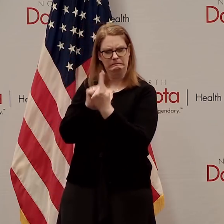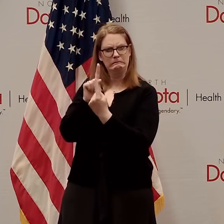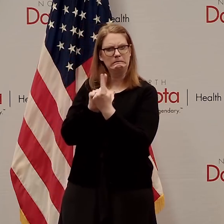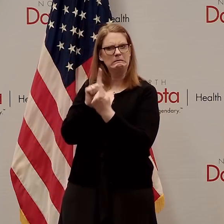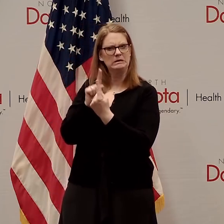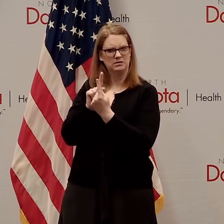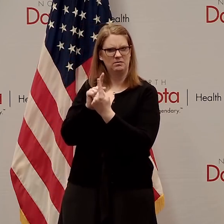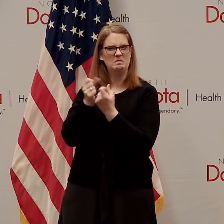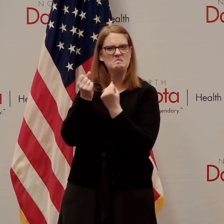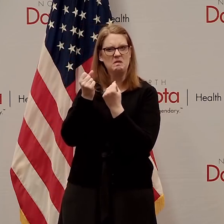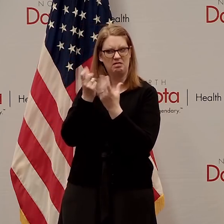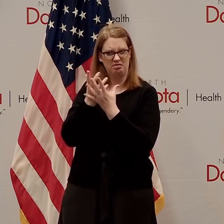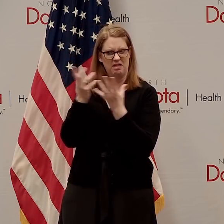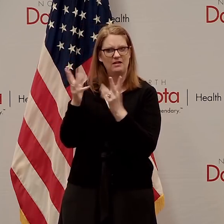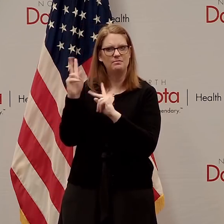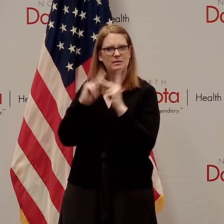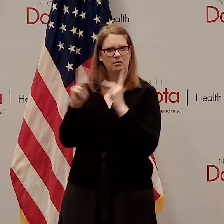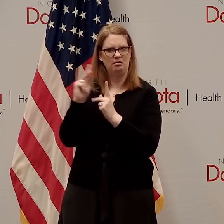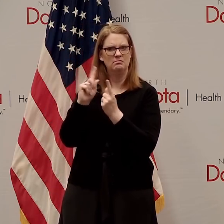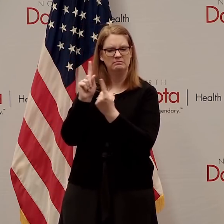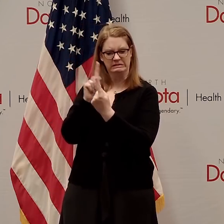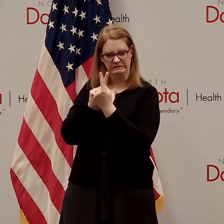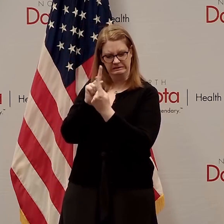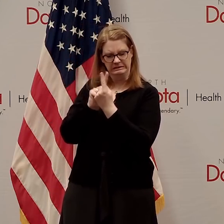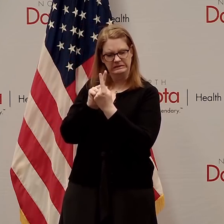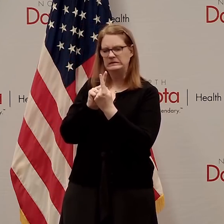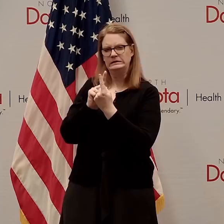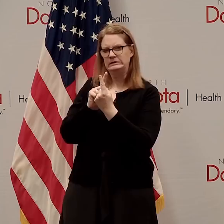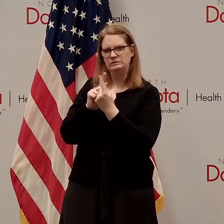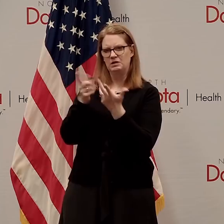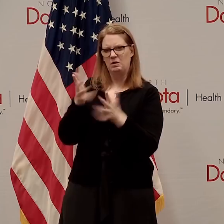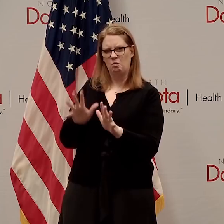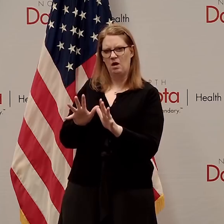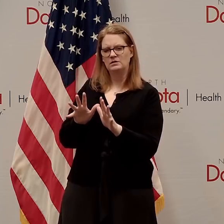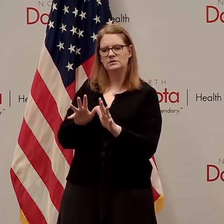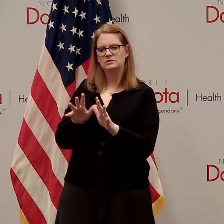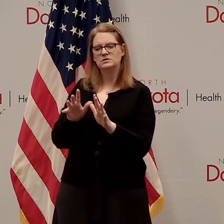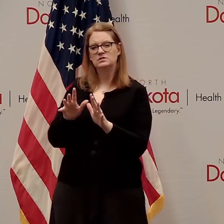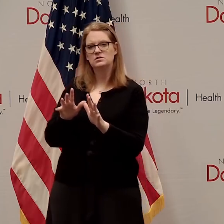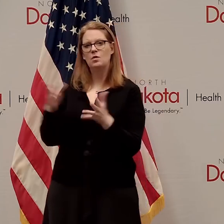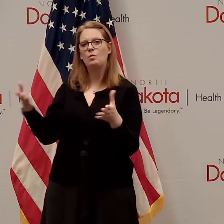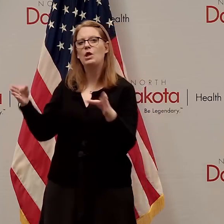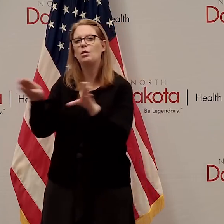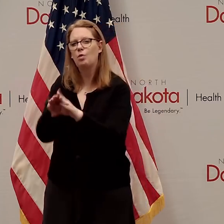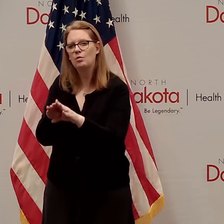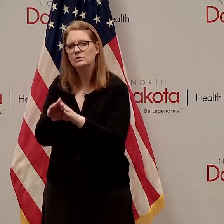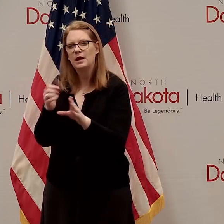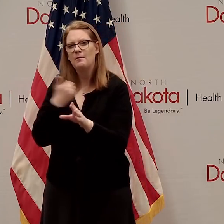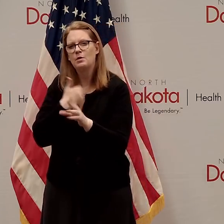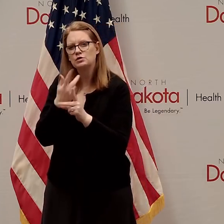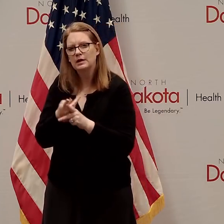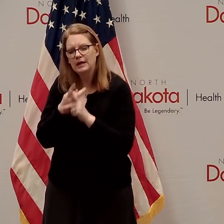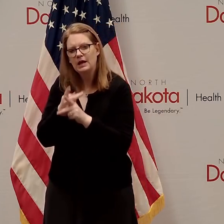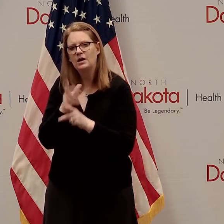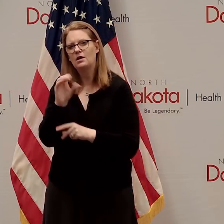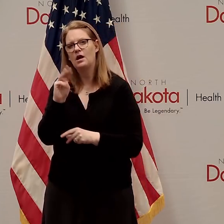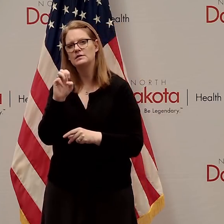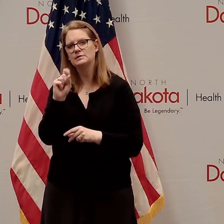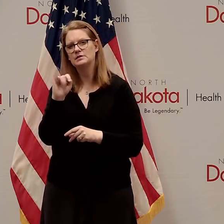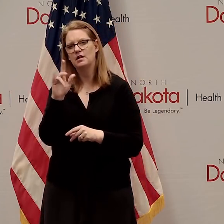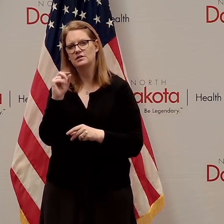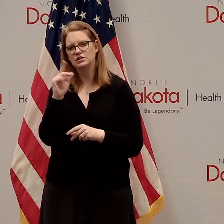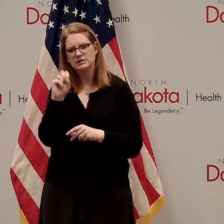individuals, we closed the personal care businesses, which include cosmetologists,